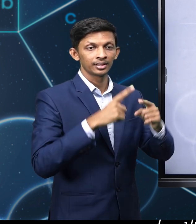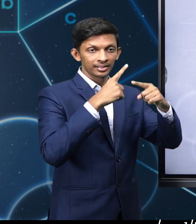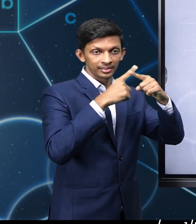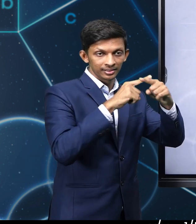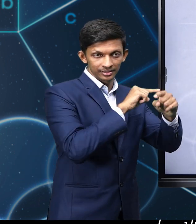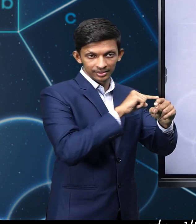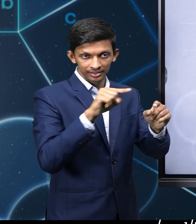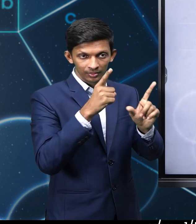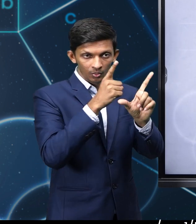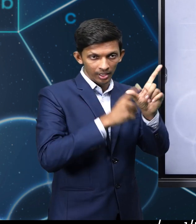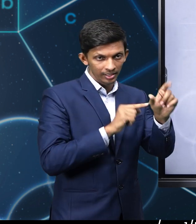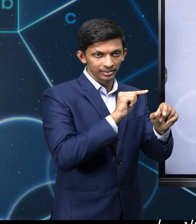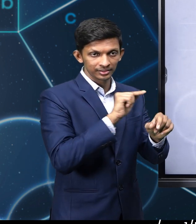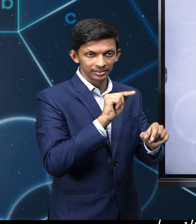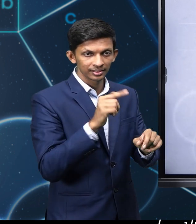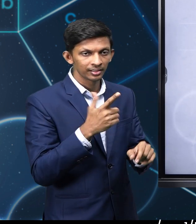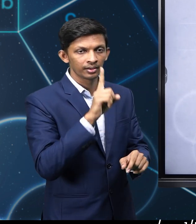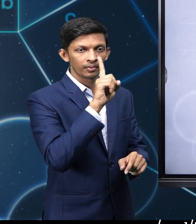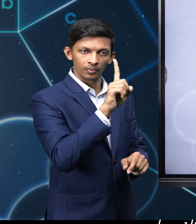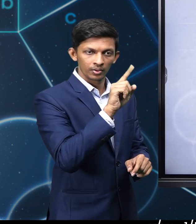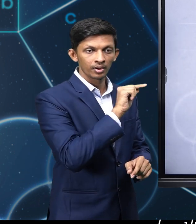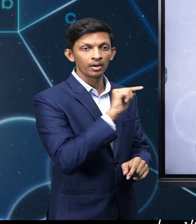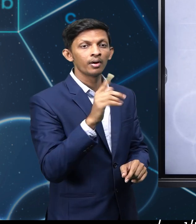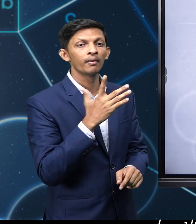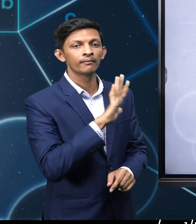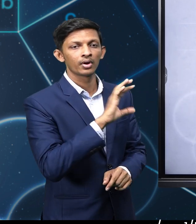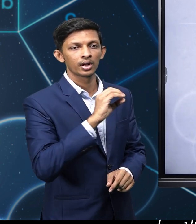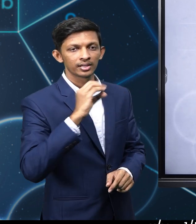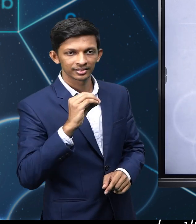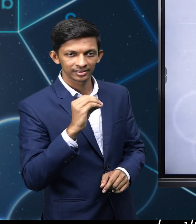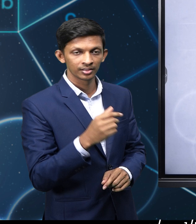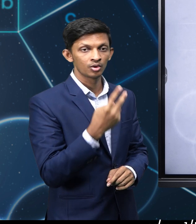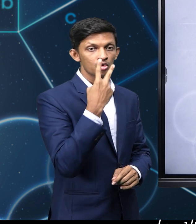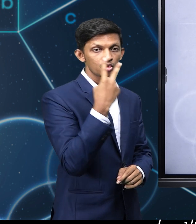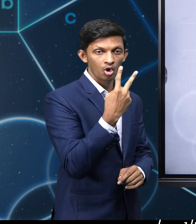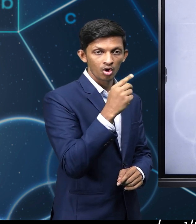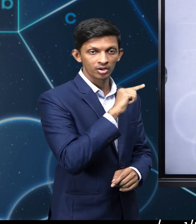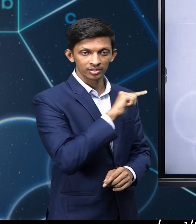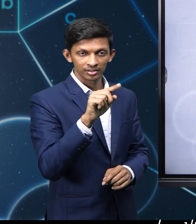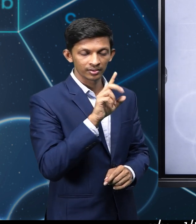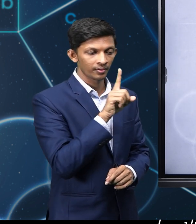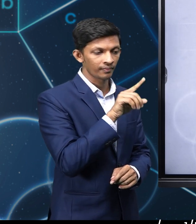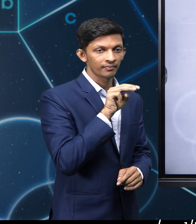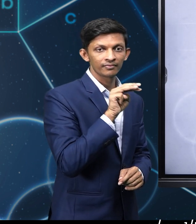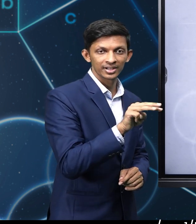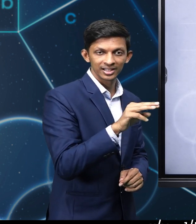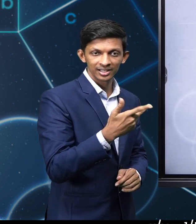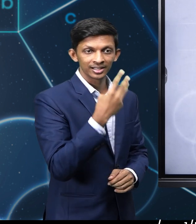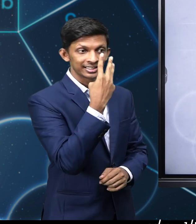X by Y is equal to 1 by 500 is equal to 2 by 1000 is equal to